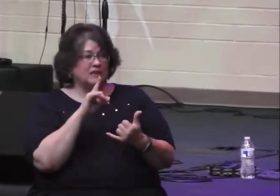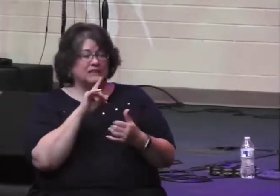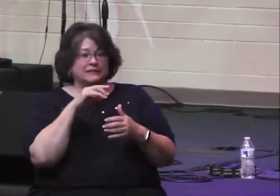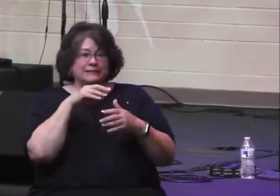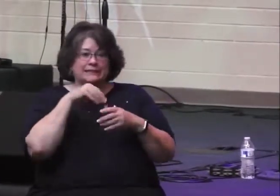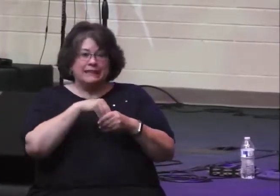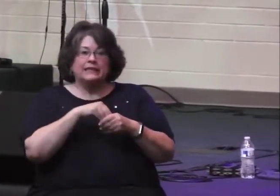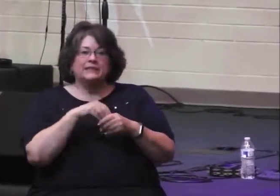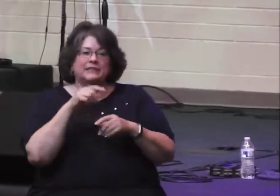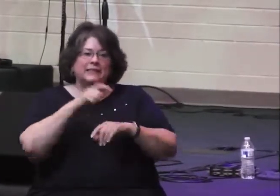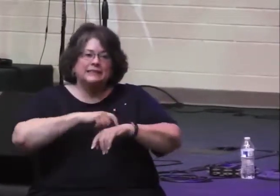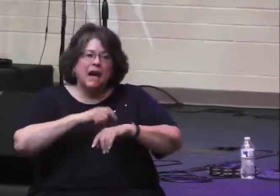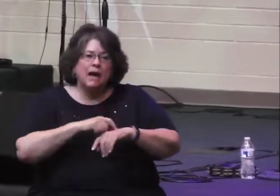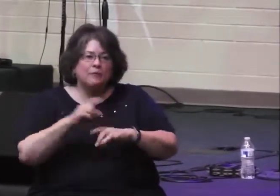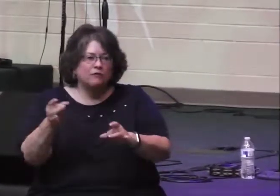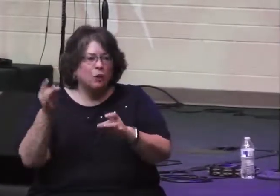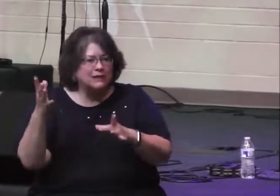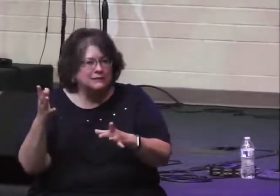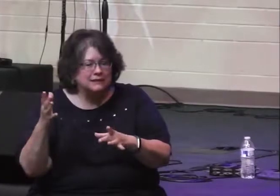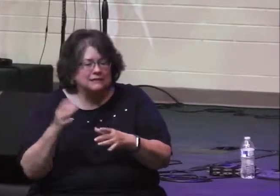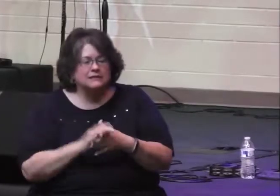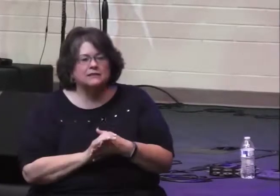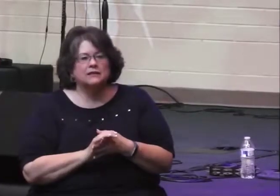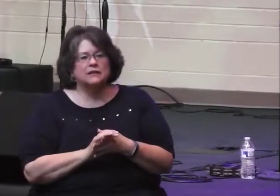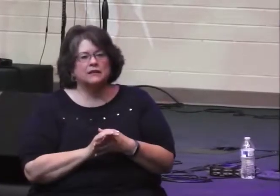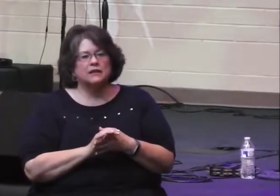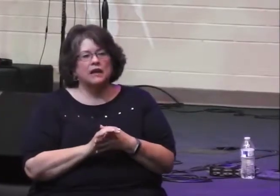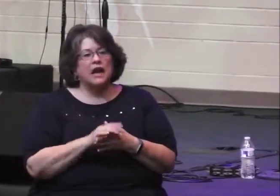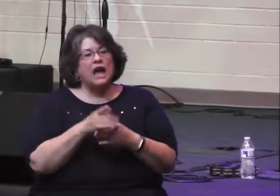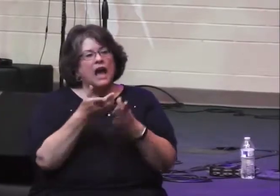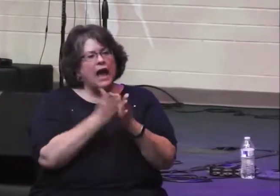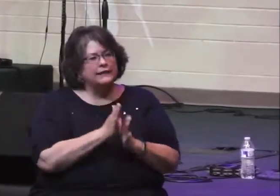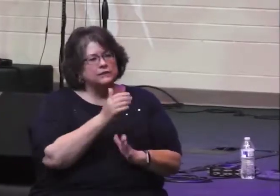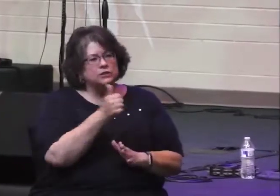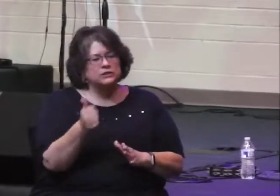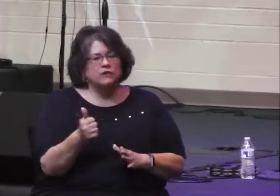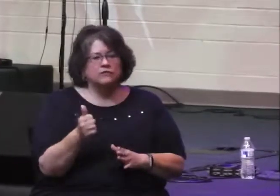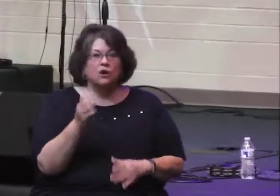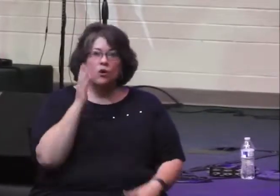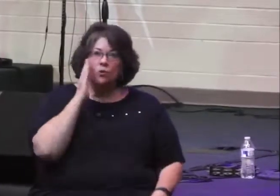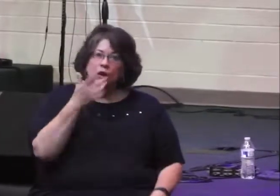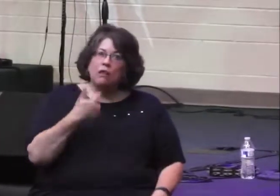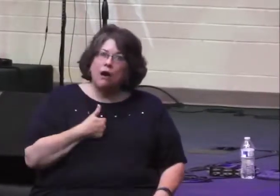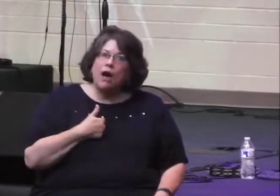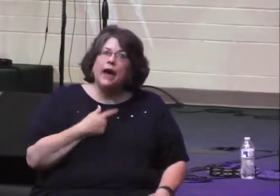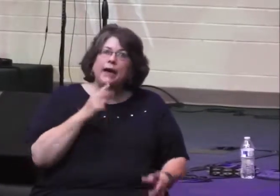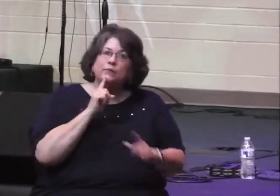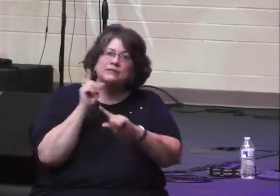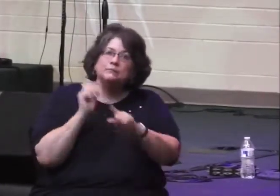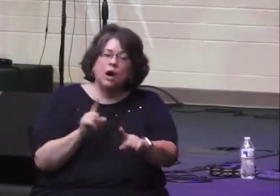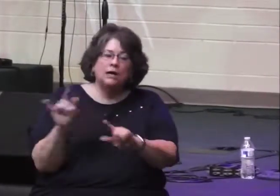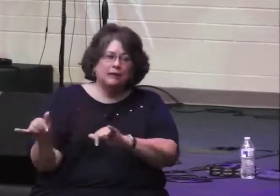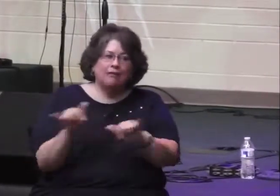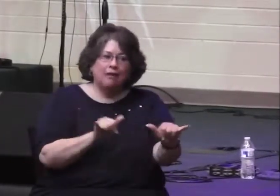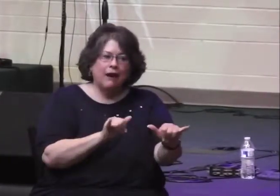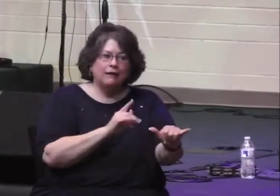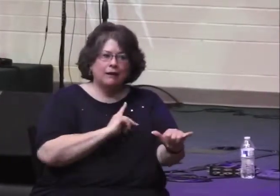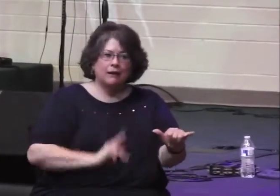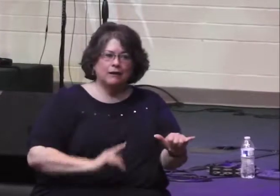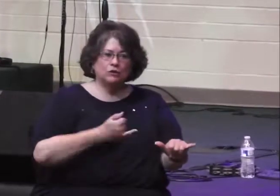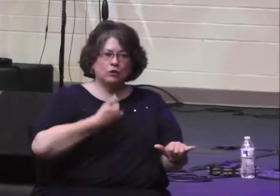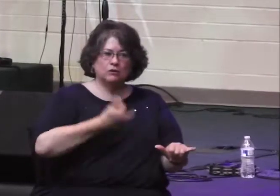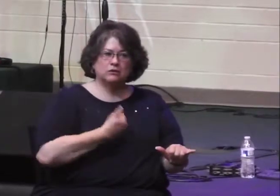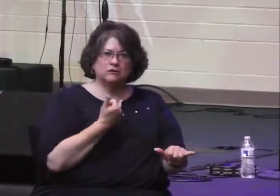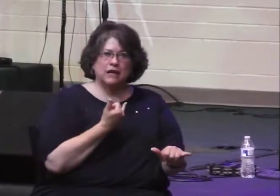crisis, would be to ask yourself this question. Will I choose to respond as Jehoshaphat did